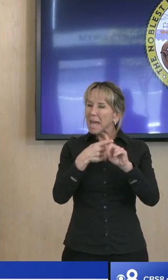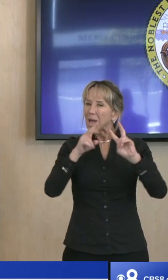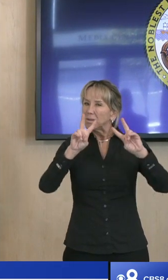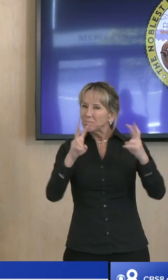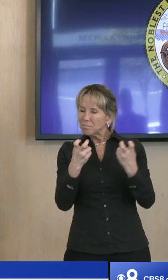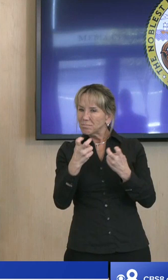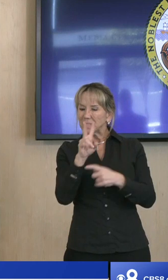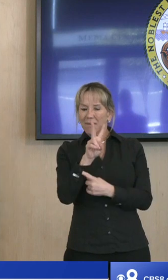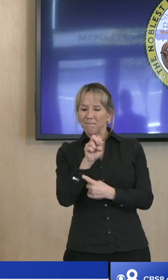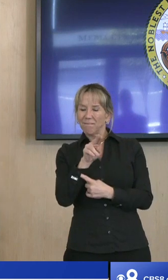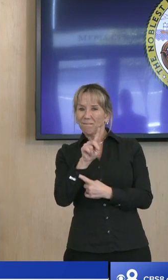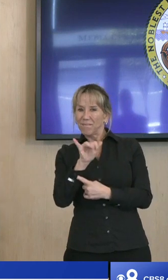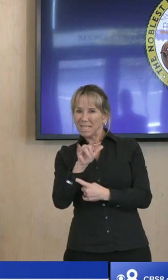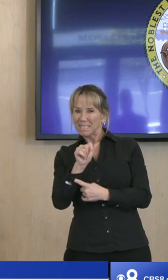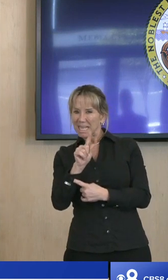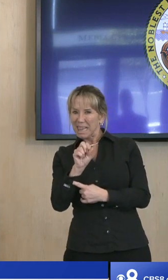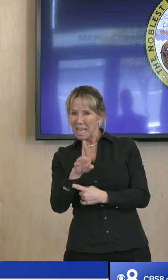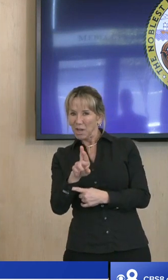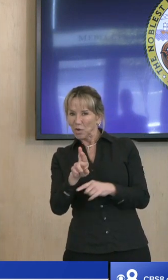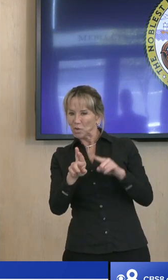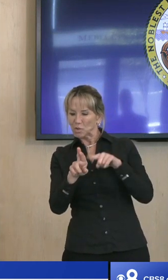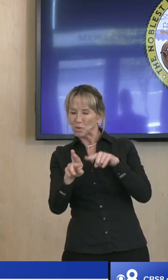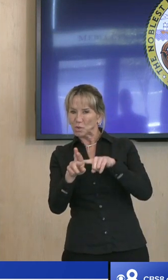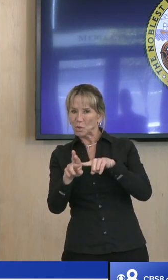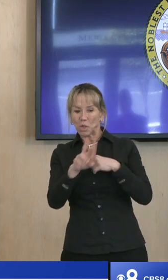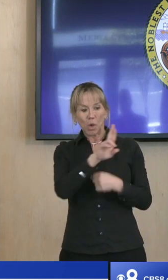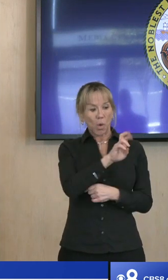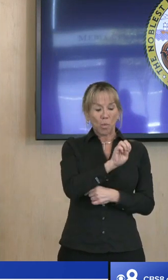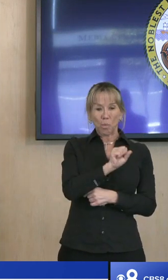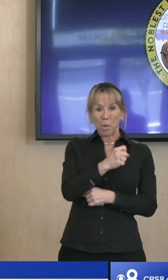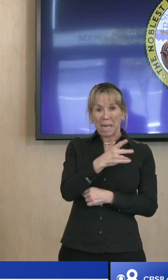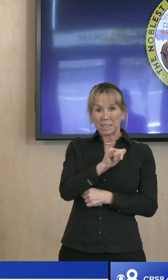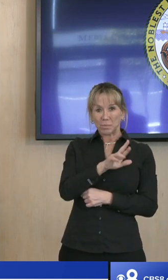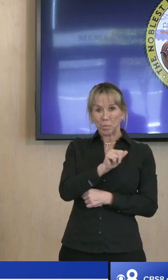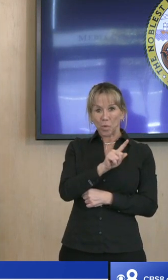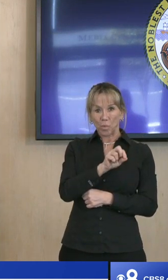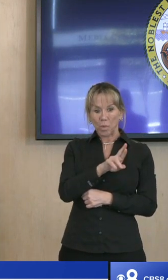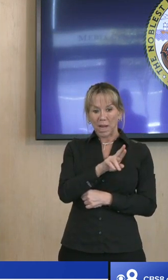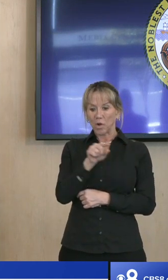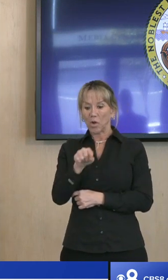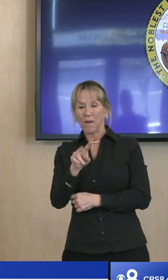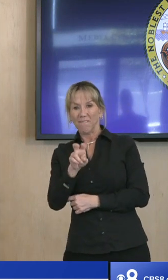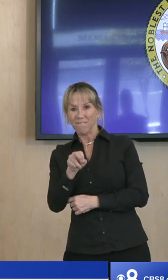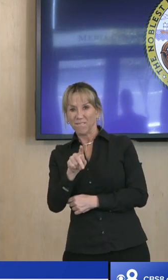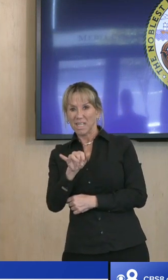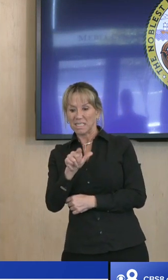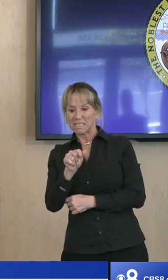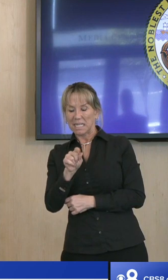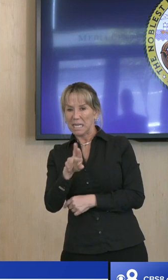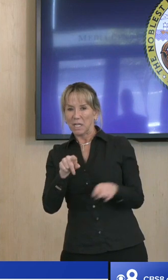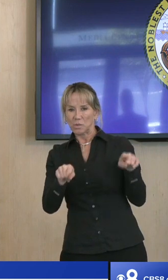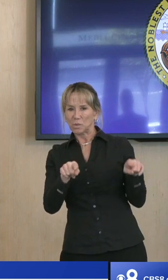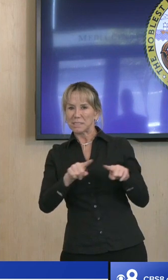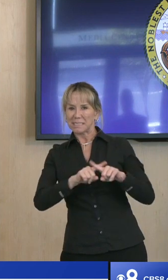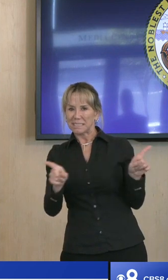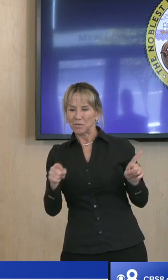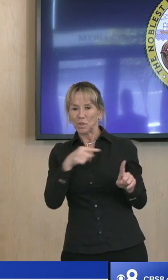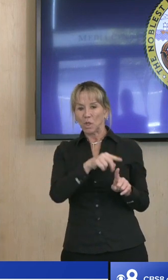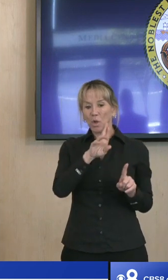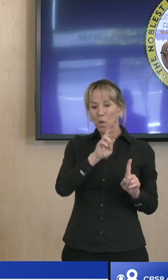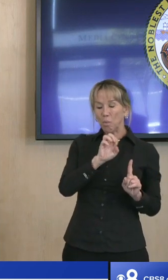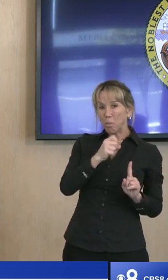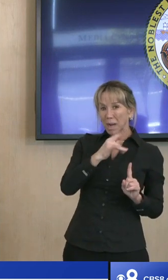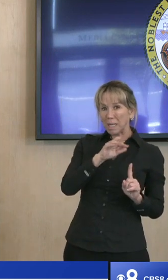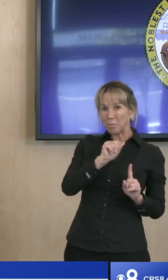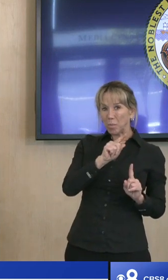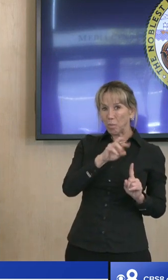with Scripps Health as well as other our health care facilities, hospitals, and